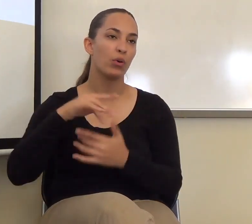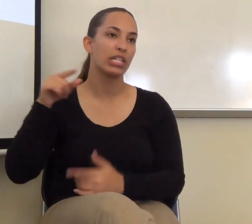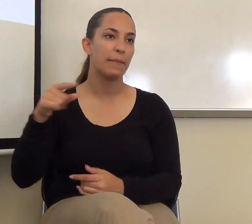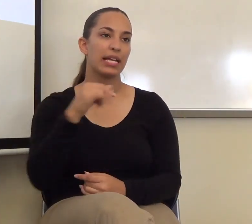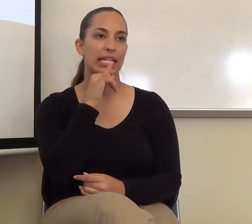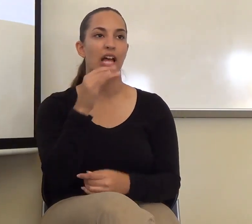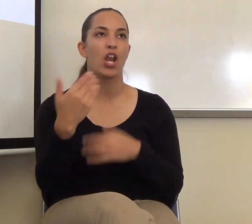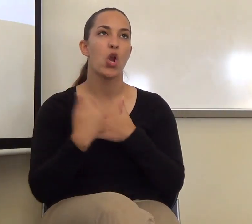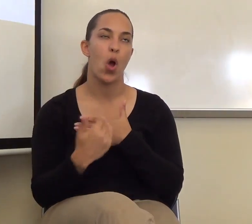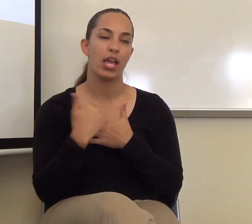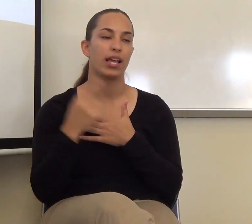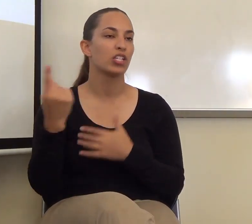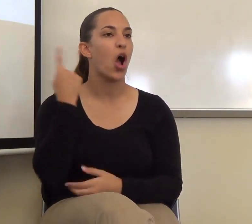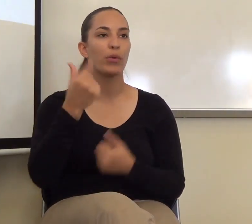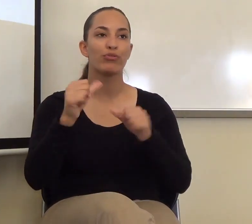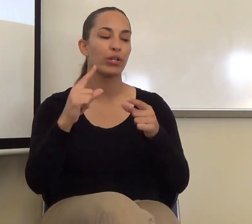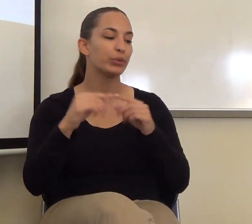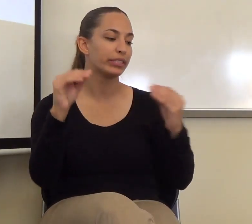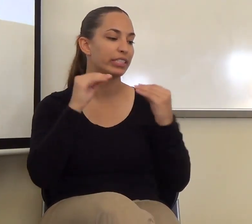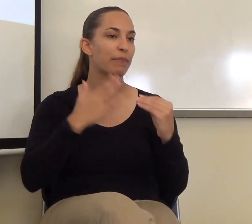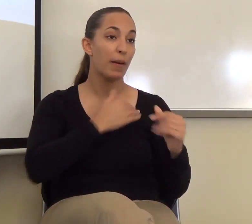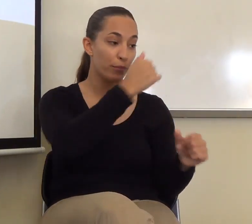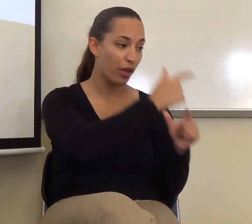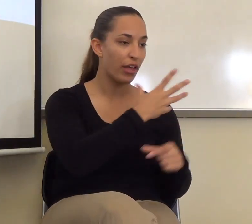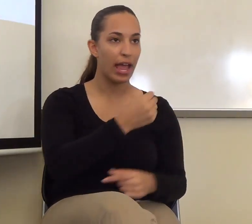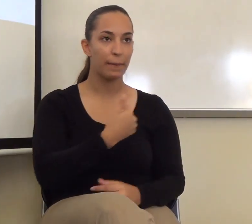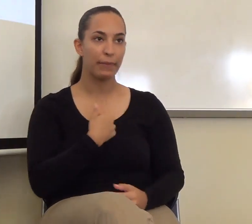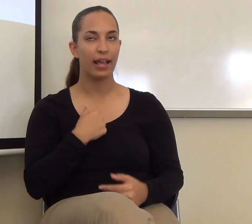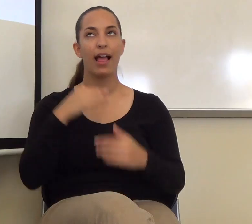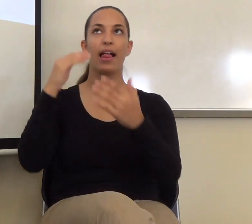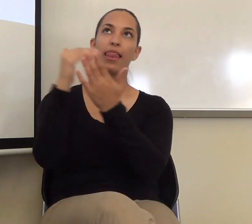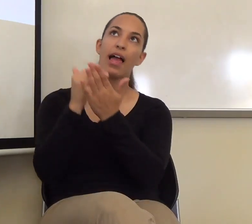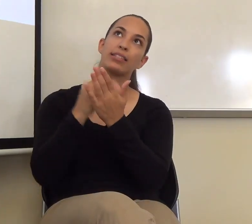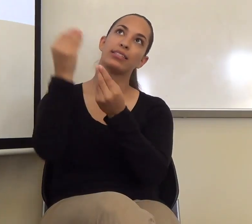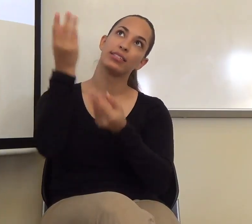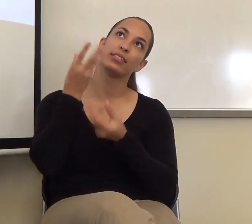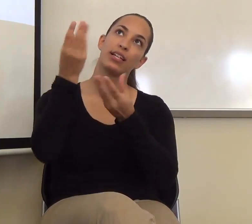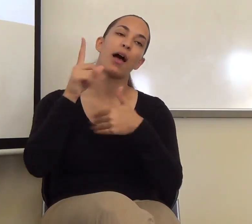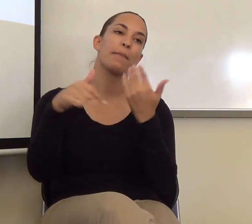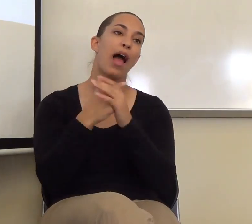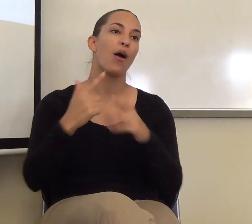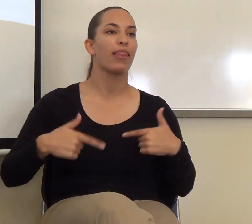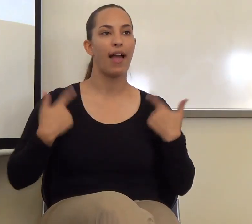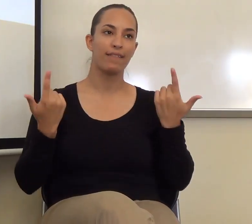He's always trying to teach my brother and me lessons about life. Every time he tells us about some event or